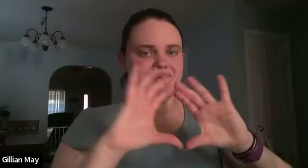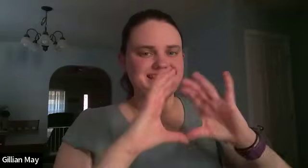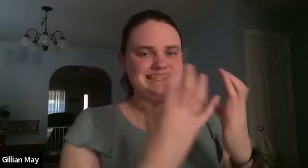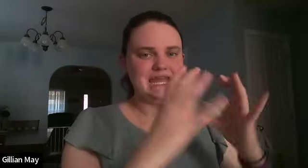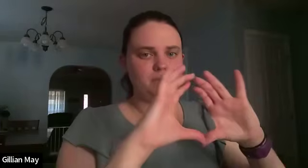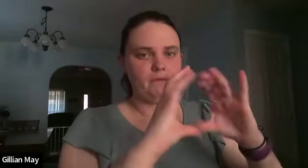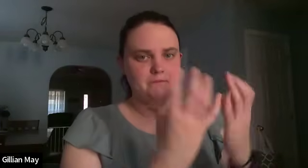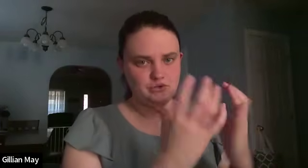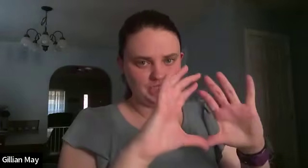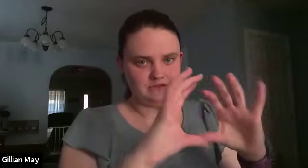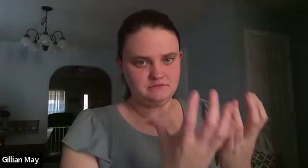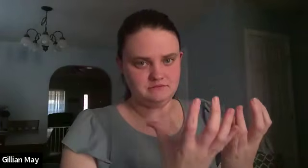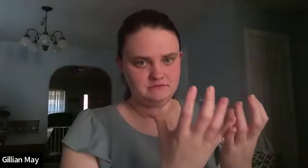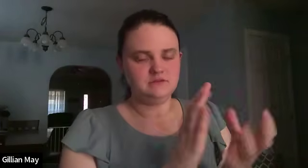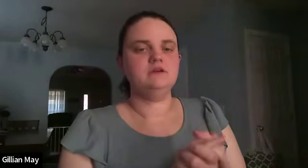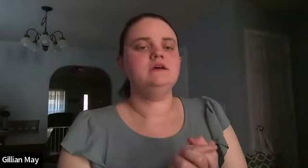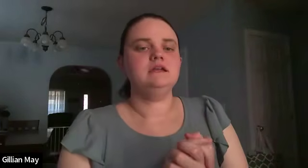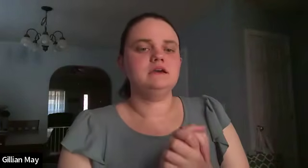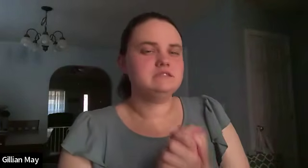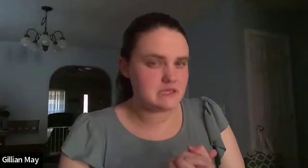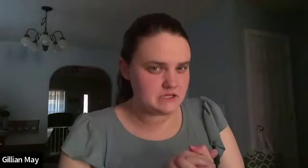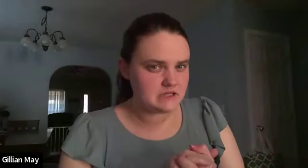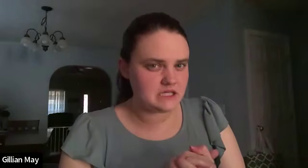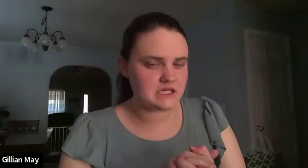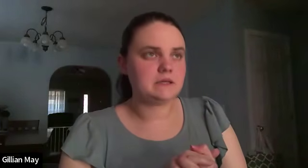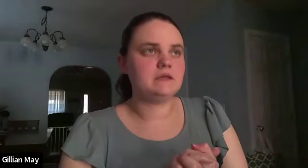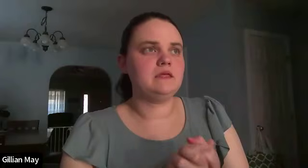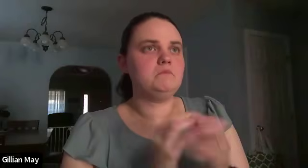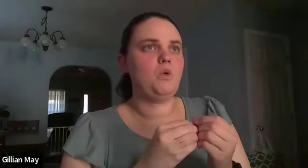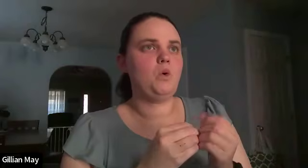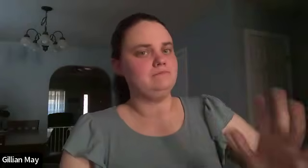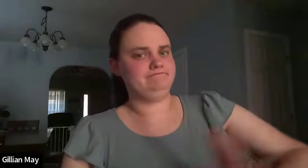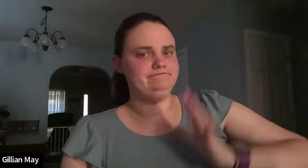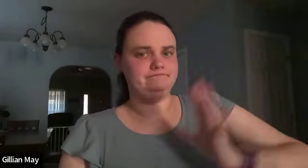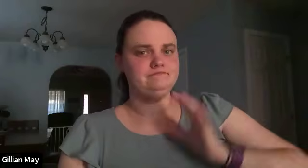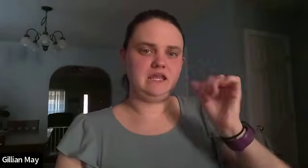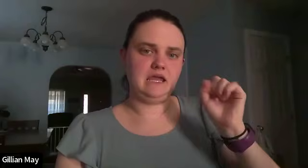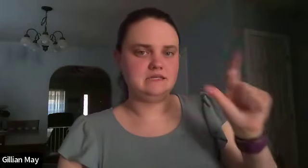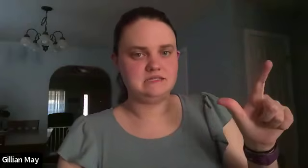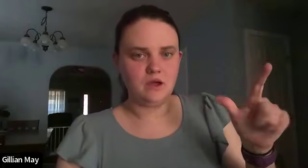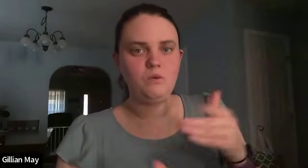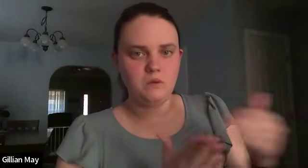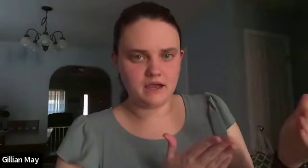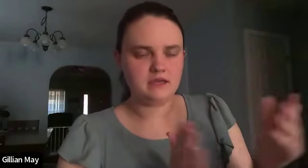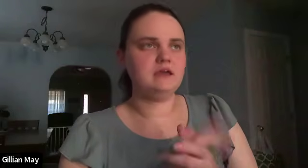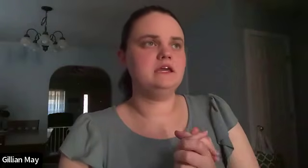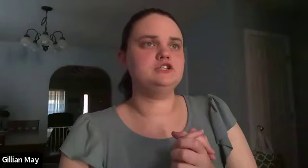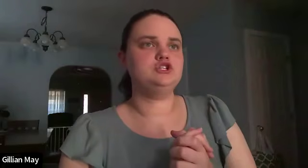that same motion. Now, typically, the more ASL way is